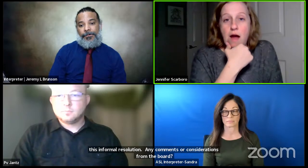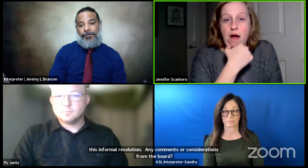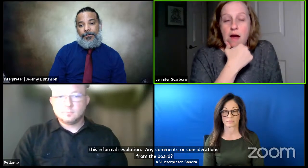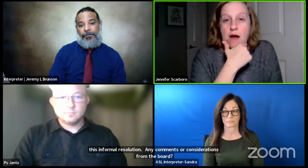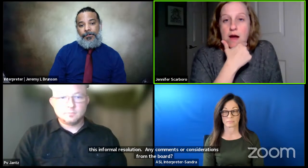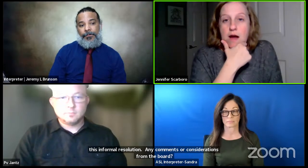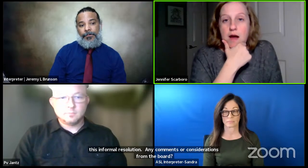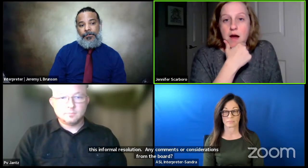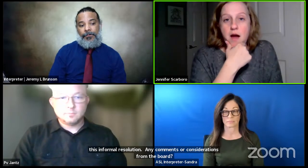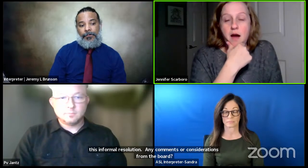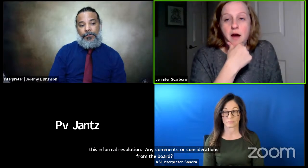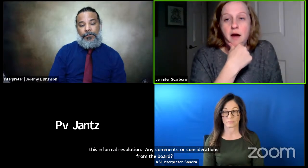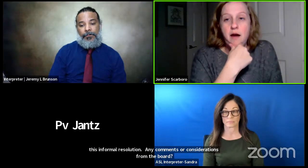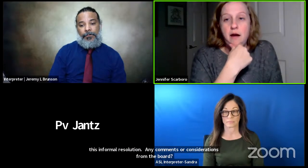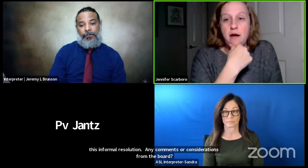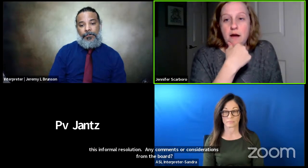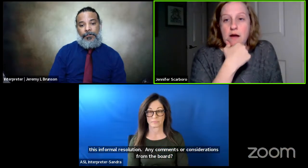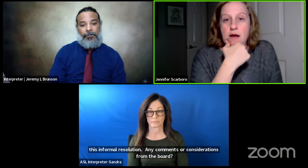Uh,